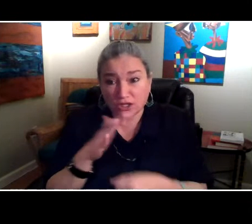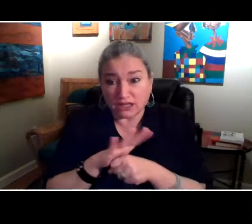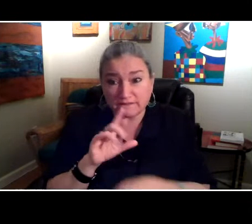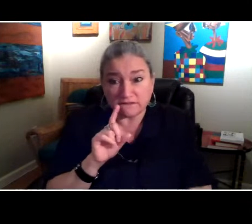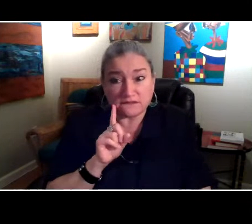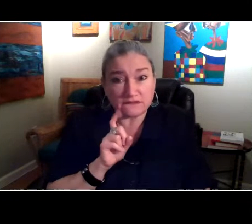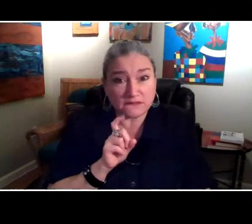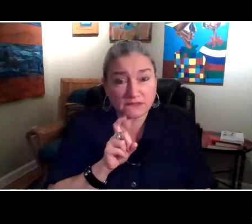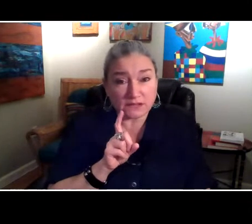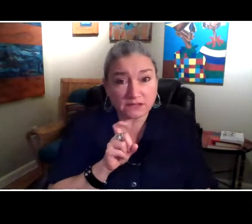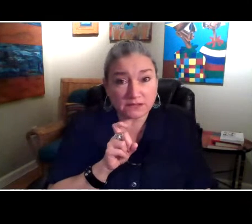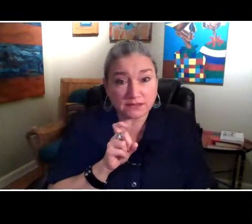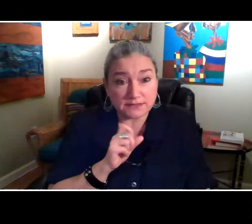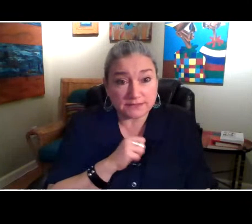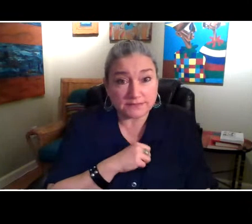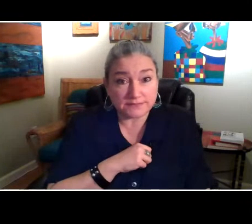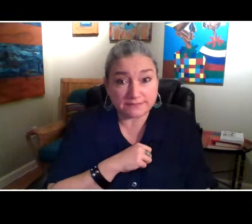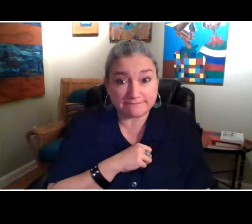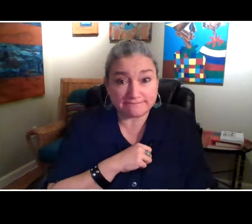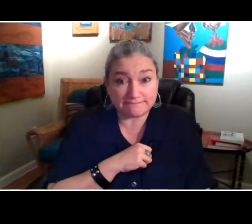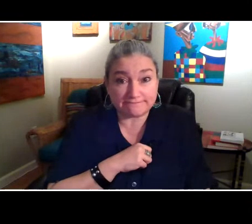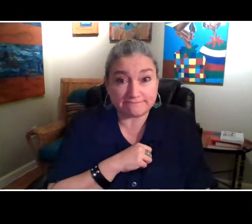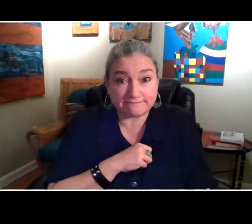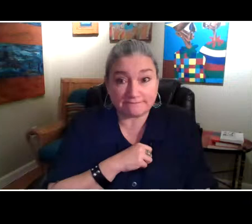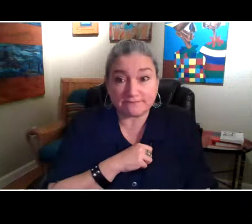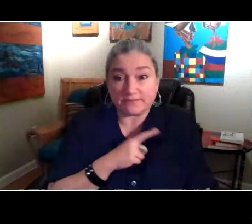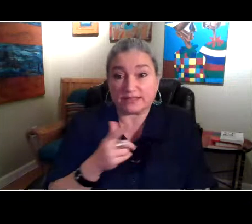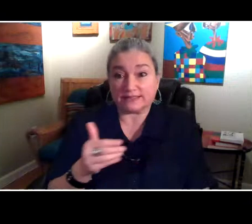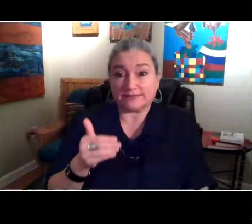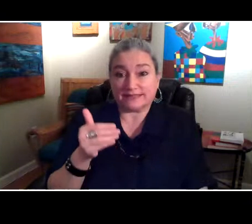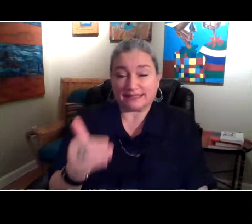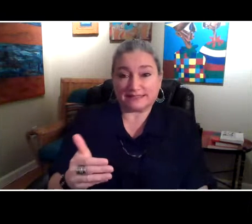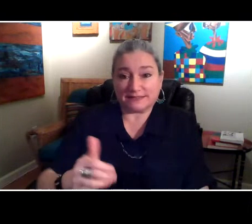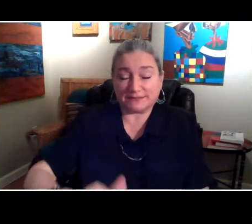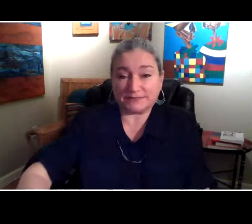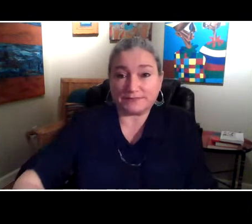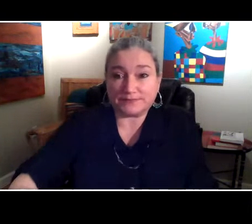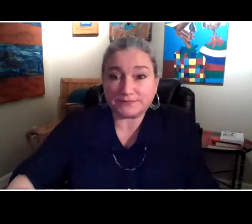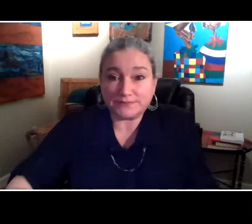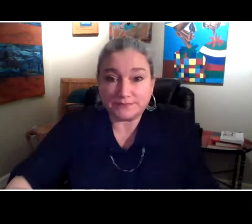50 years old and I am still wondering, am I good enough?